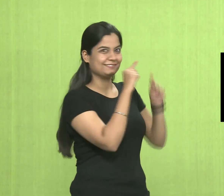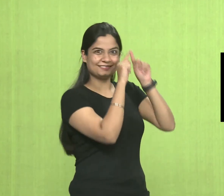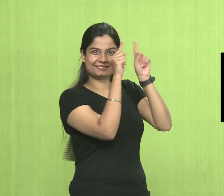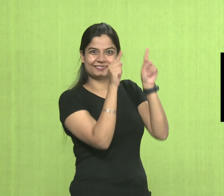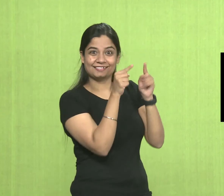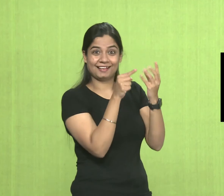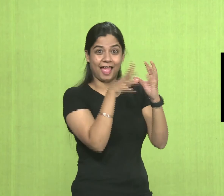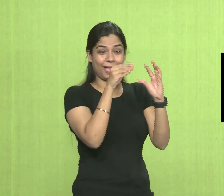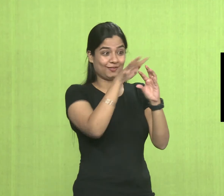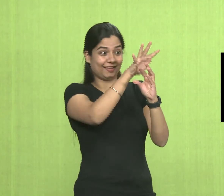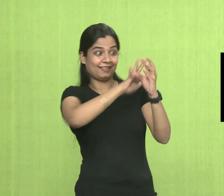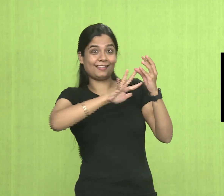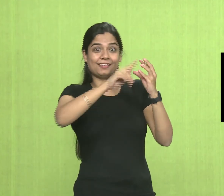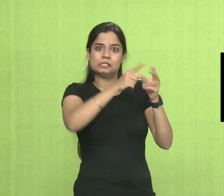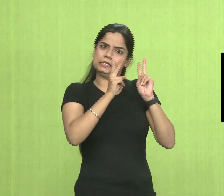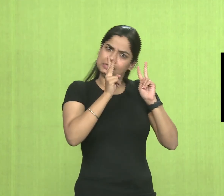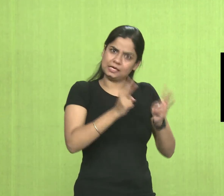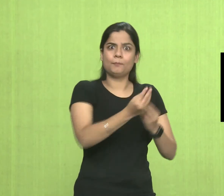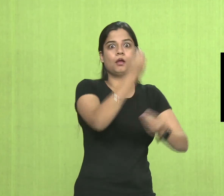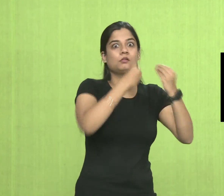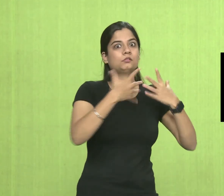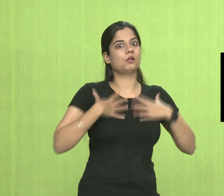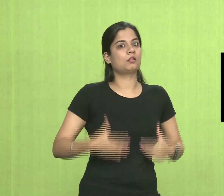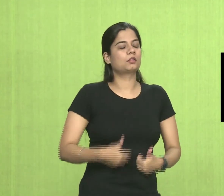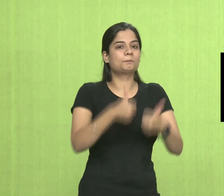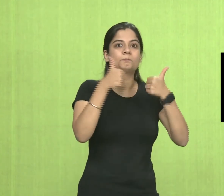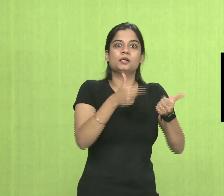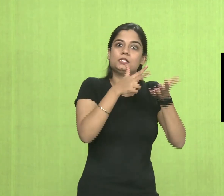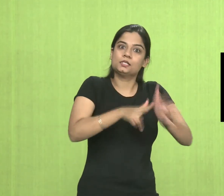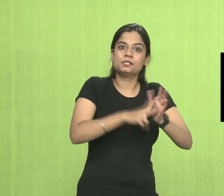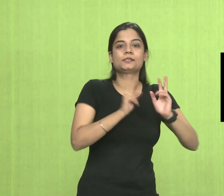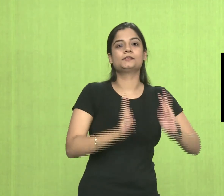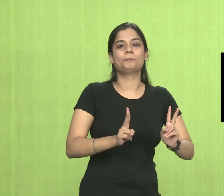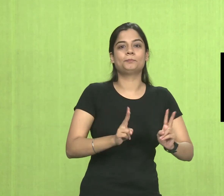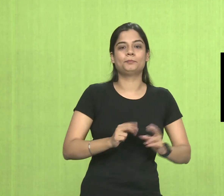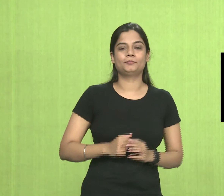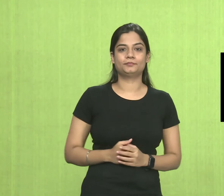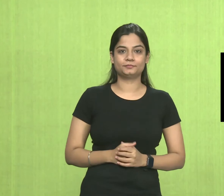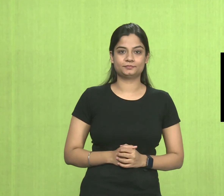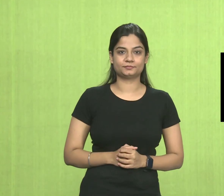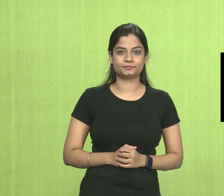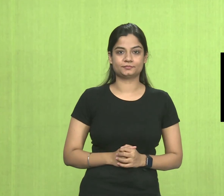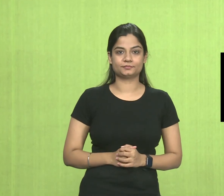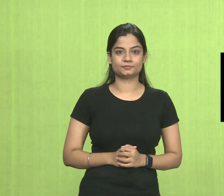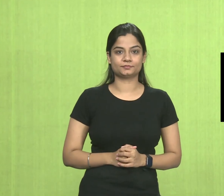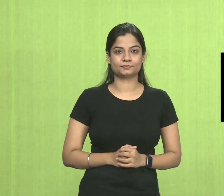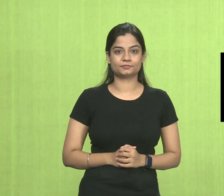can see apple and chiku in the picture. You can keep the skin and eat them. It's naturally nutrient-full.